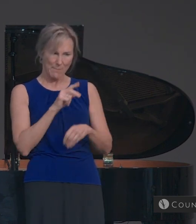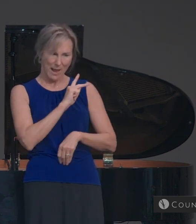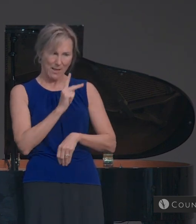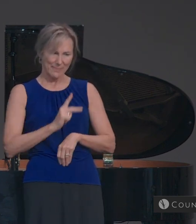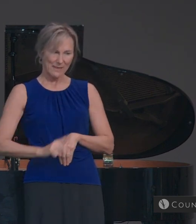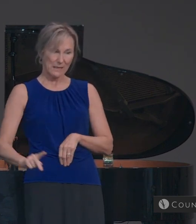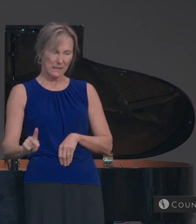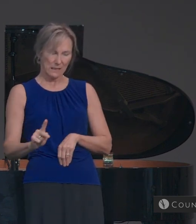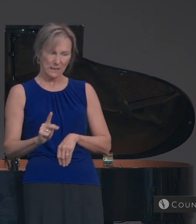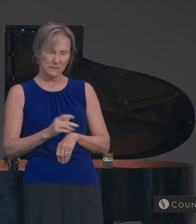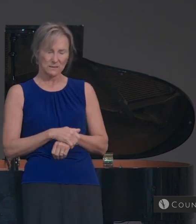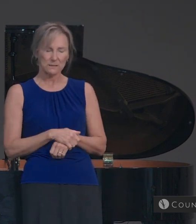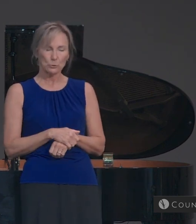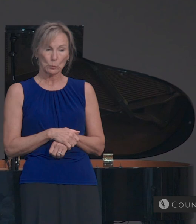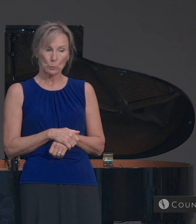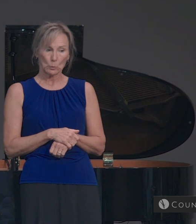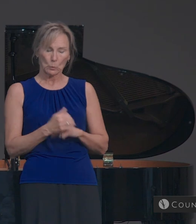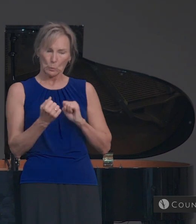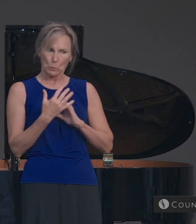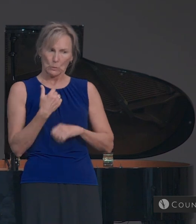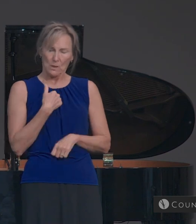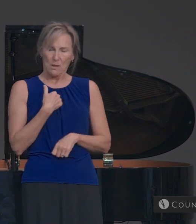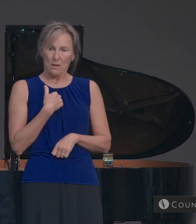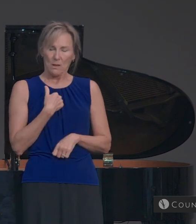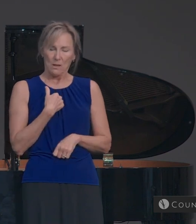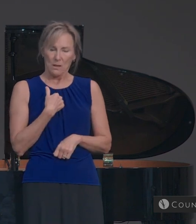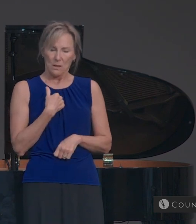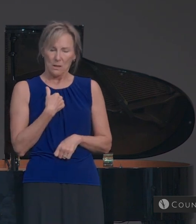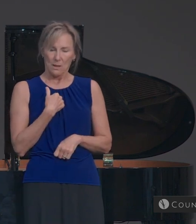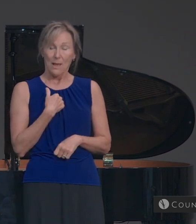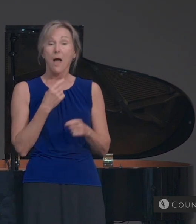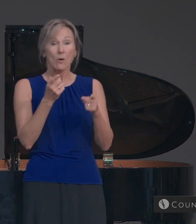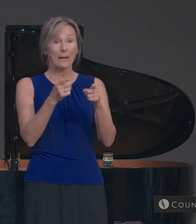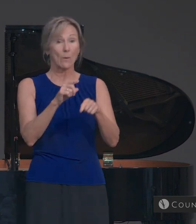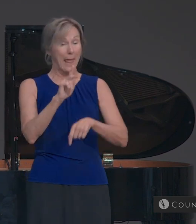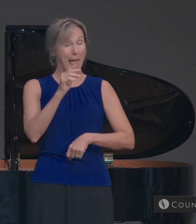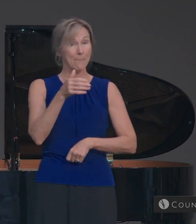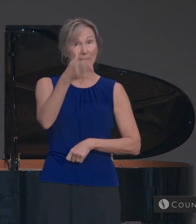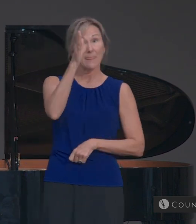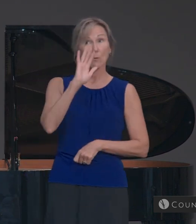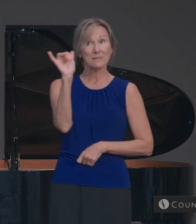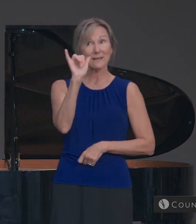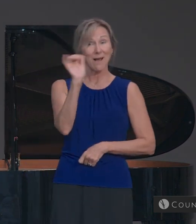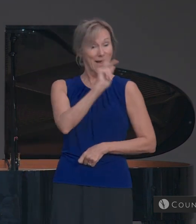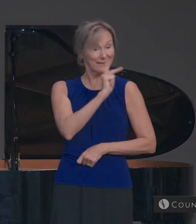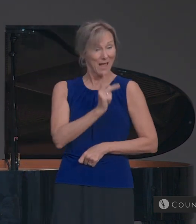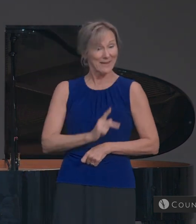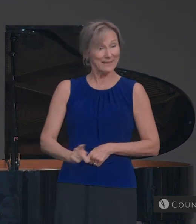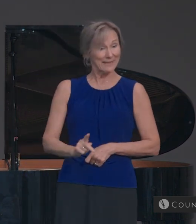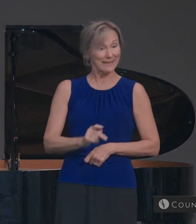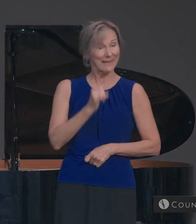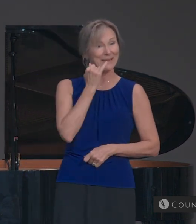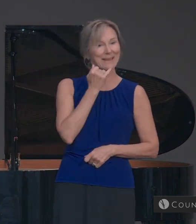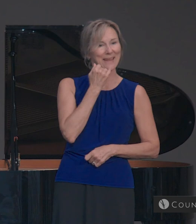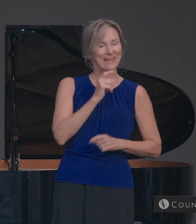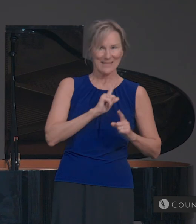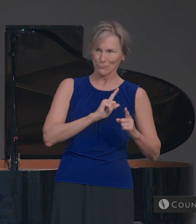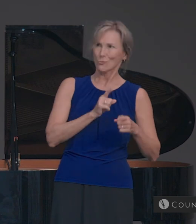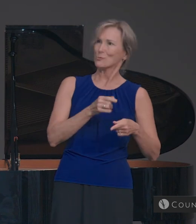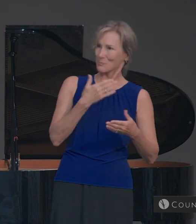associated with Micah's prophecy. When there was a godly king, Israel responded